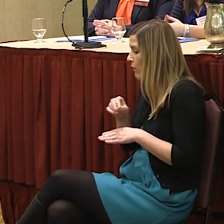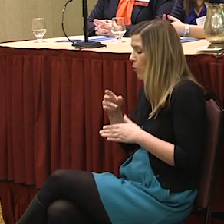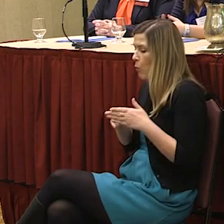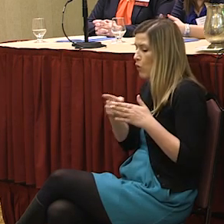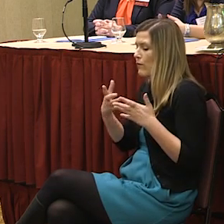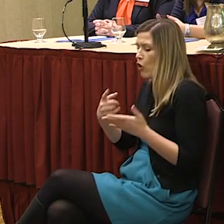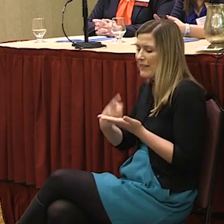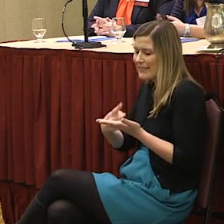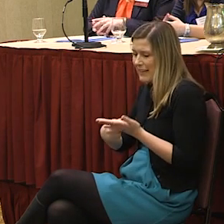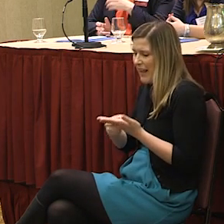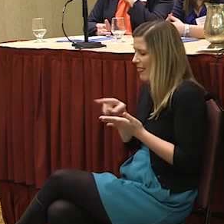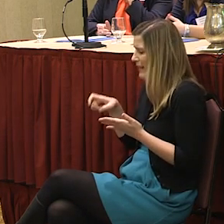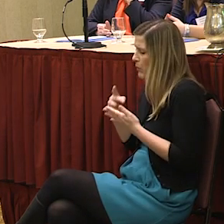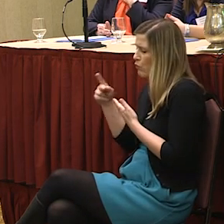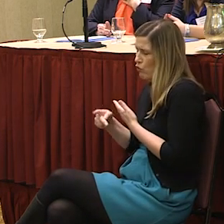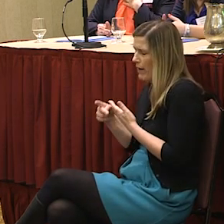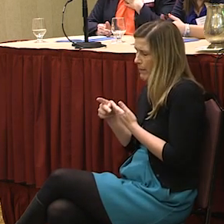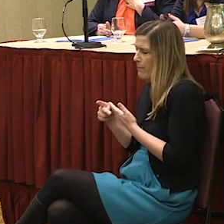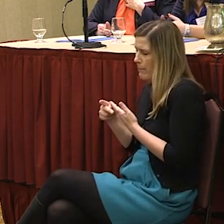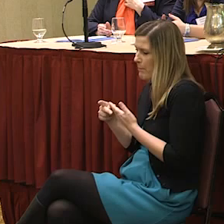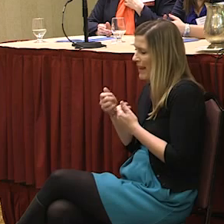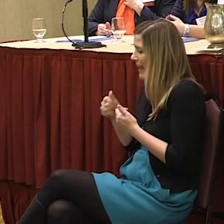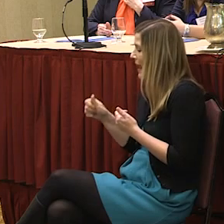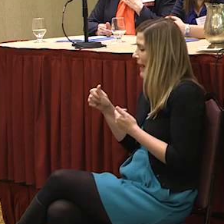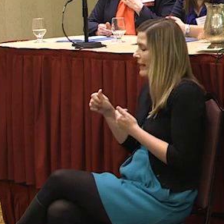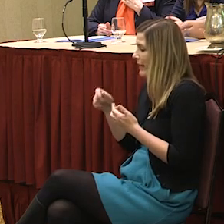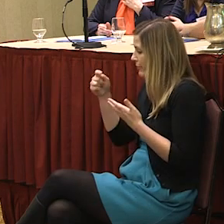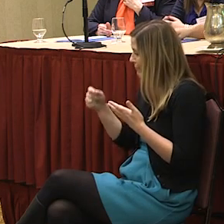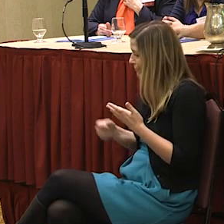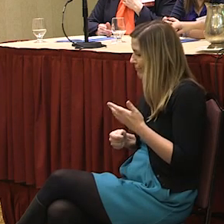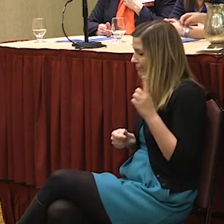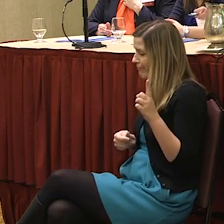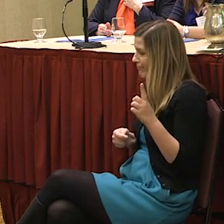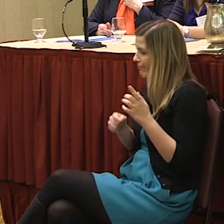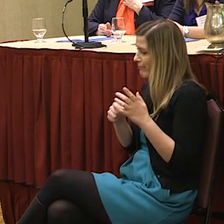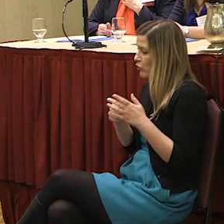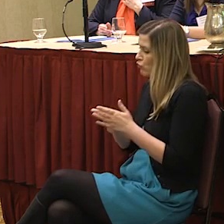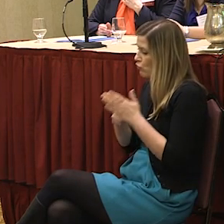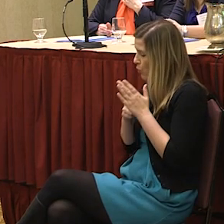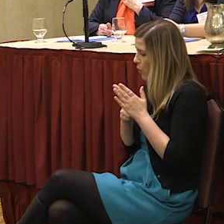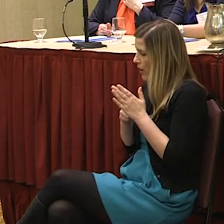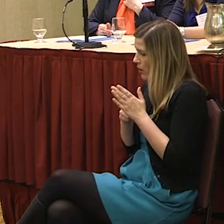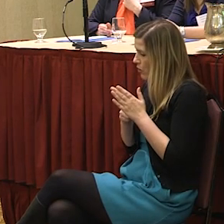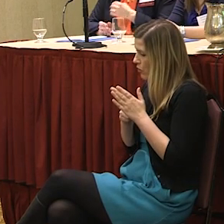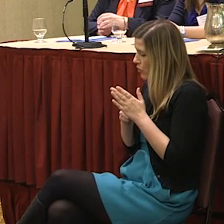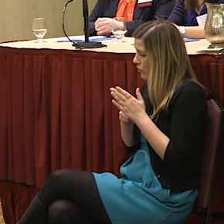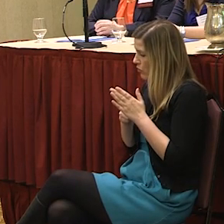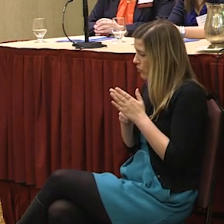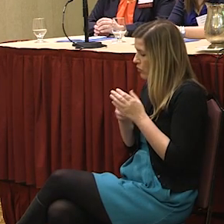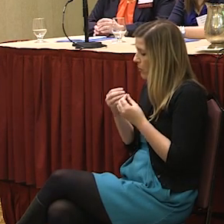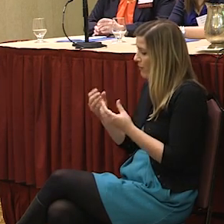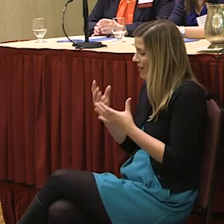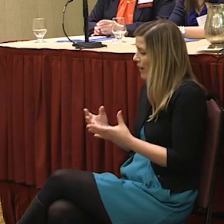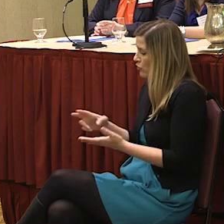that they want to program for. Any one of the conditions listed in the box do require a